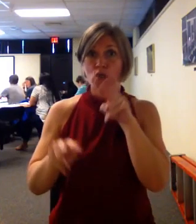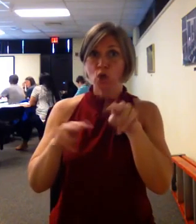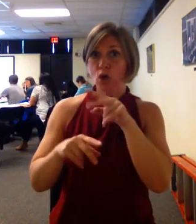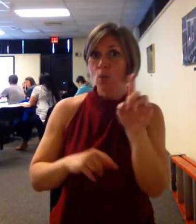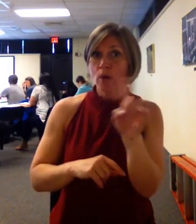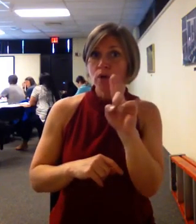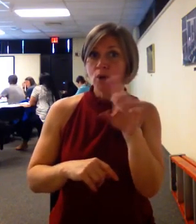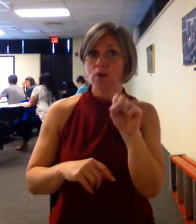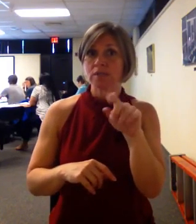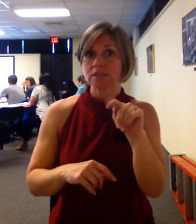stock